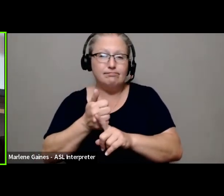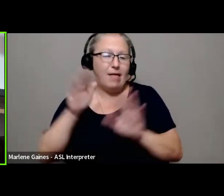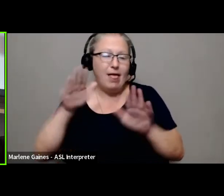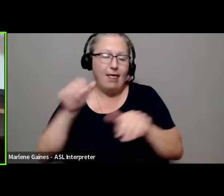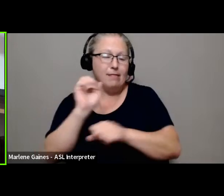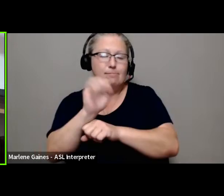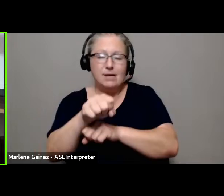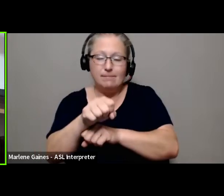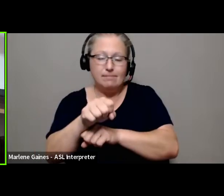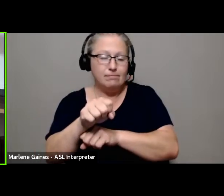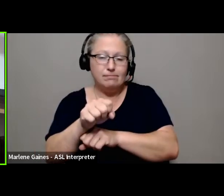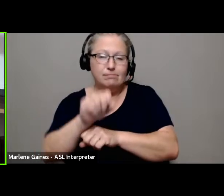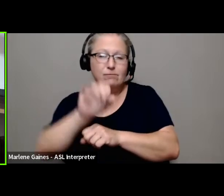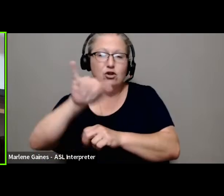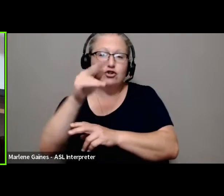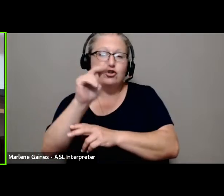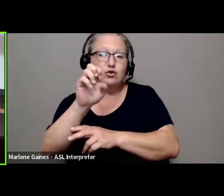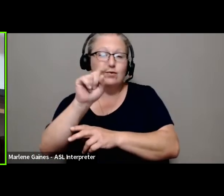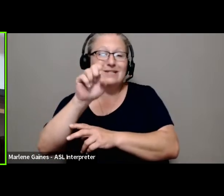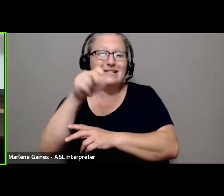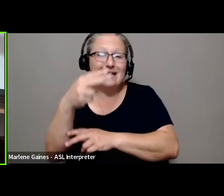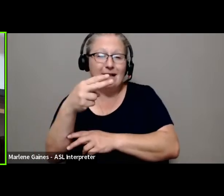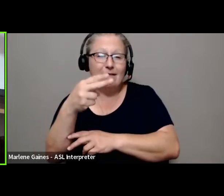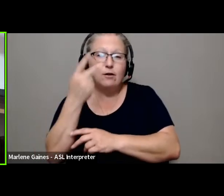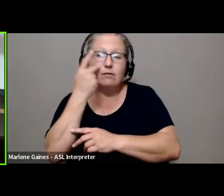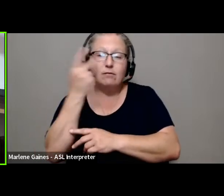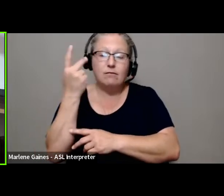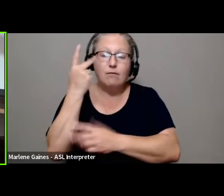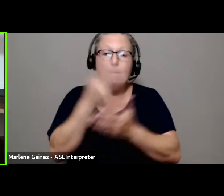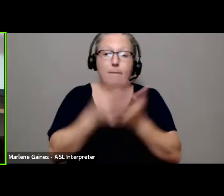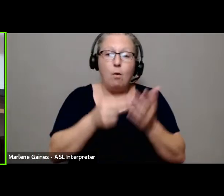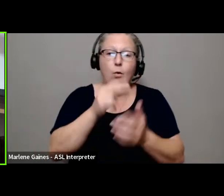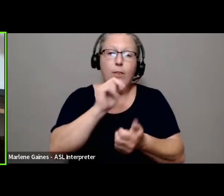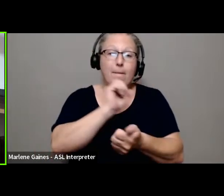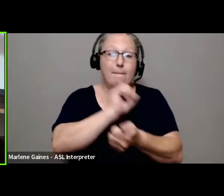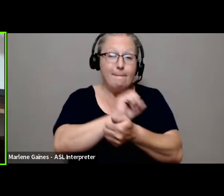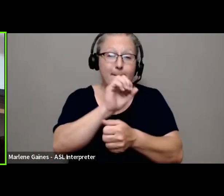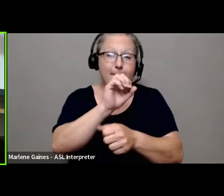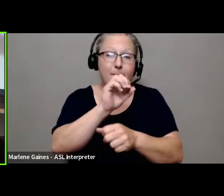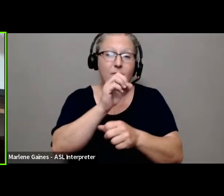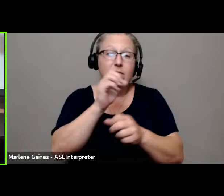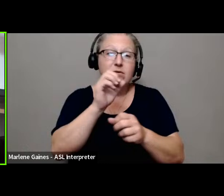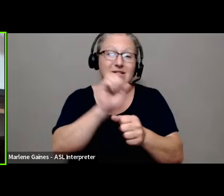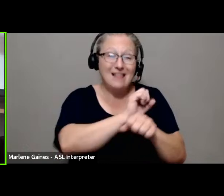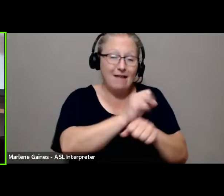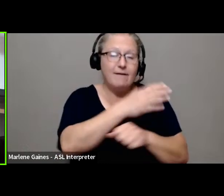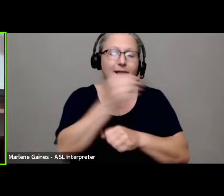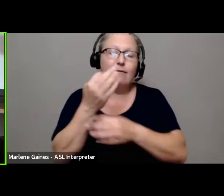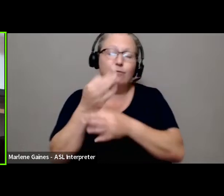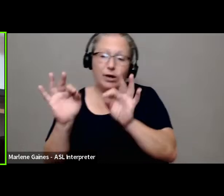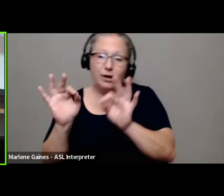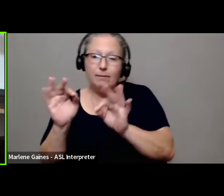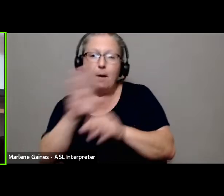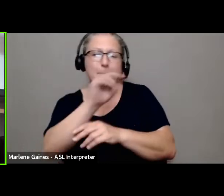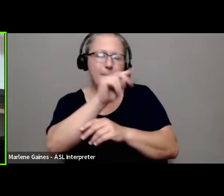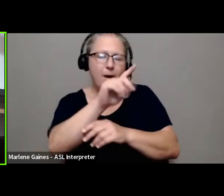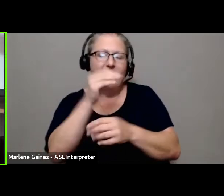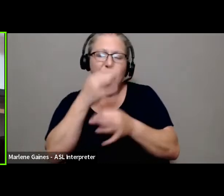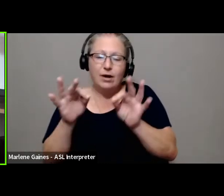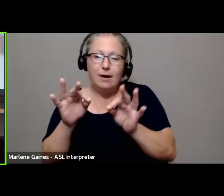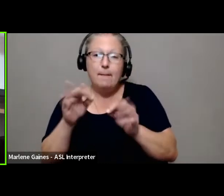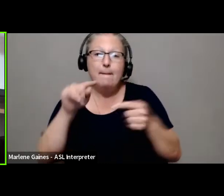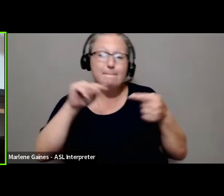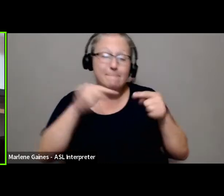defeated, Juneteenth is a day to reflect on both bondage and freedom, a day of both pain